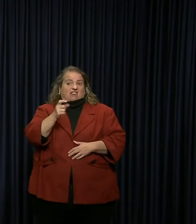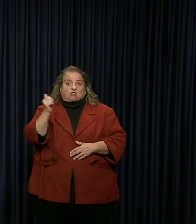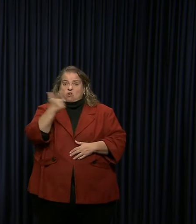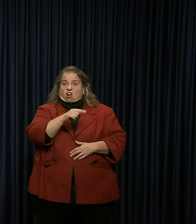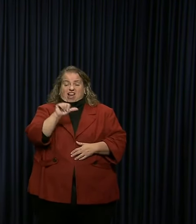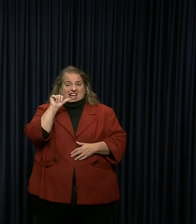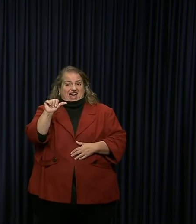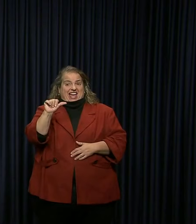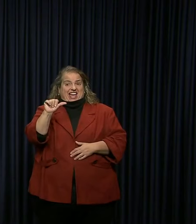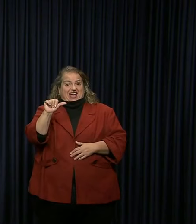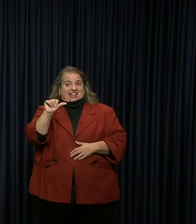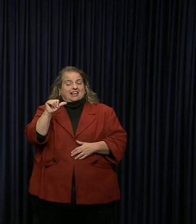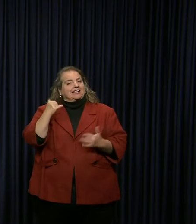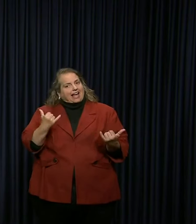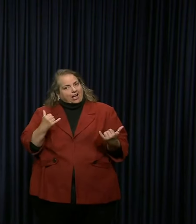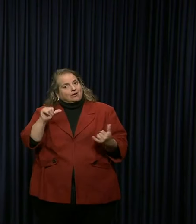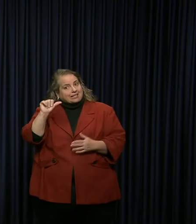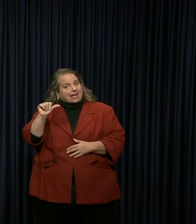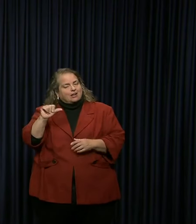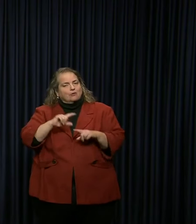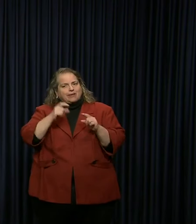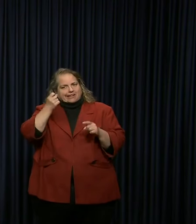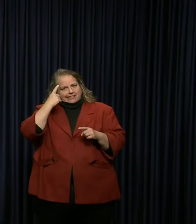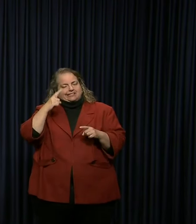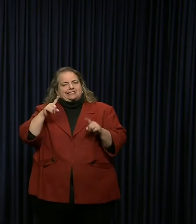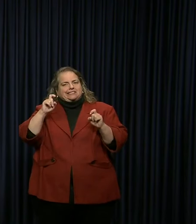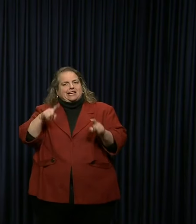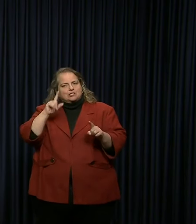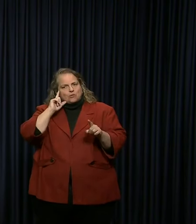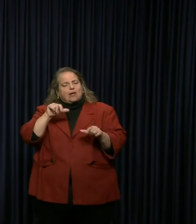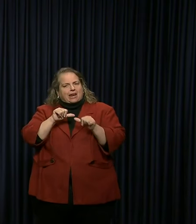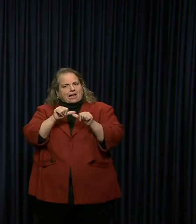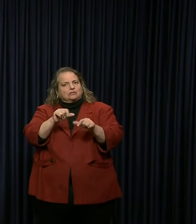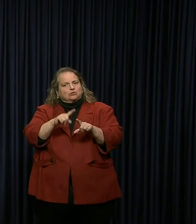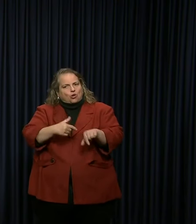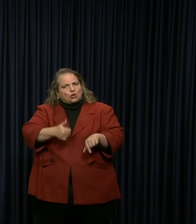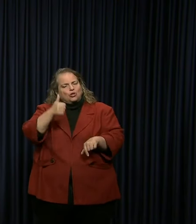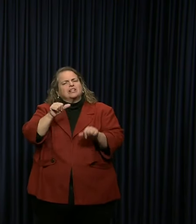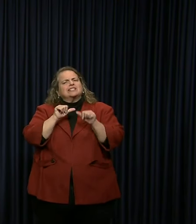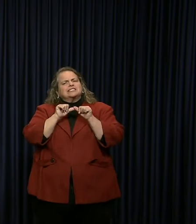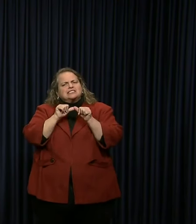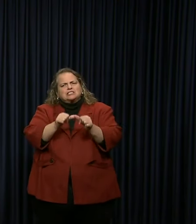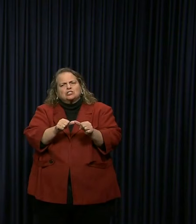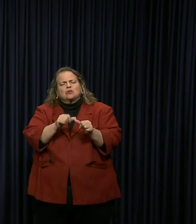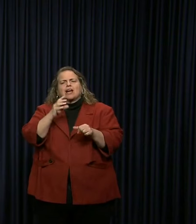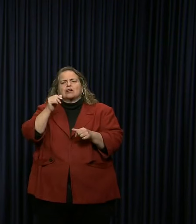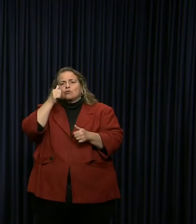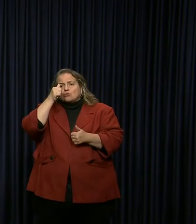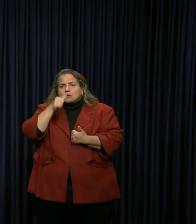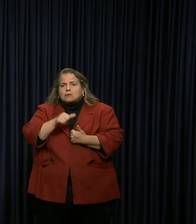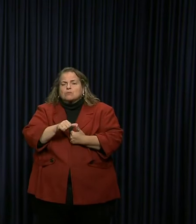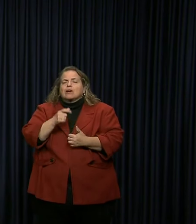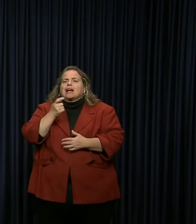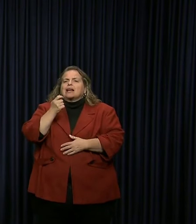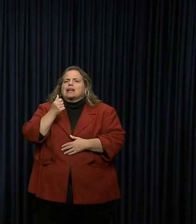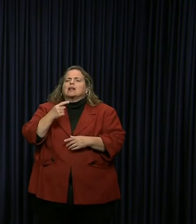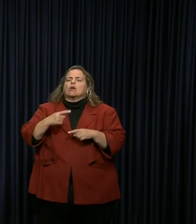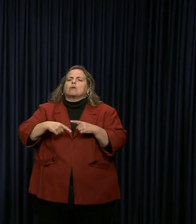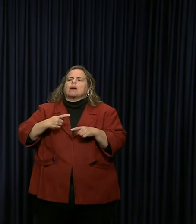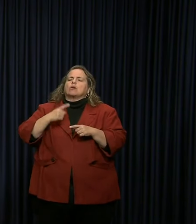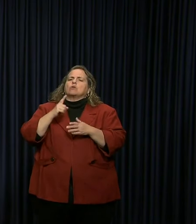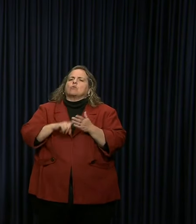the moment, but the test is going to last a lot longer. Let's make sure that we continue with it. And just to remember a little bit of what the stakes